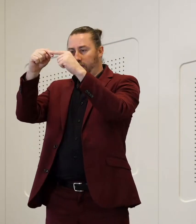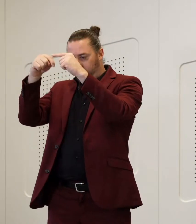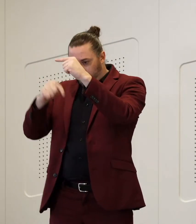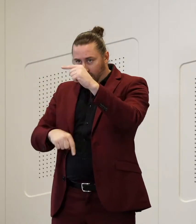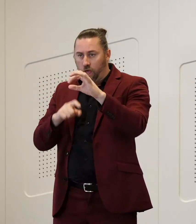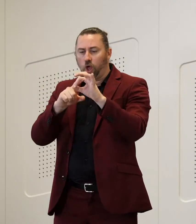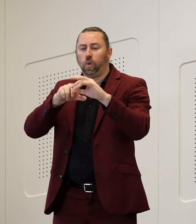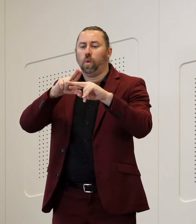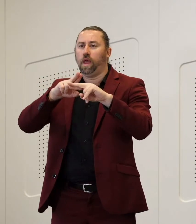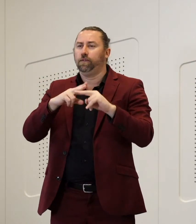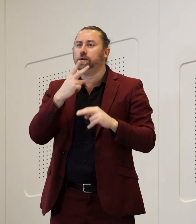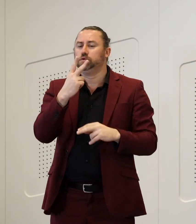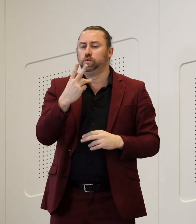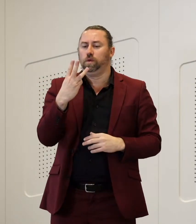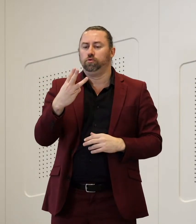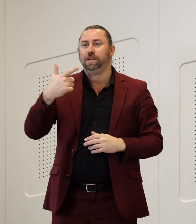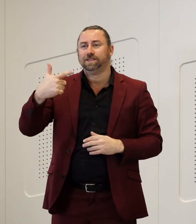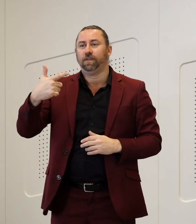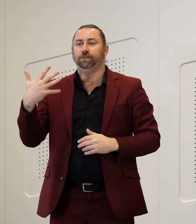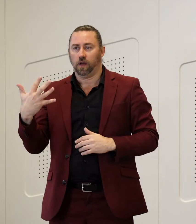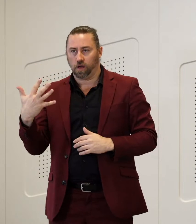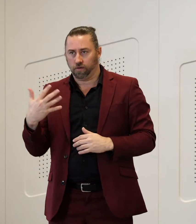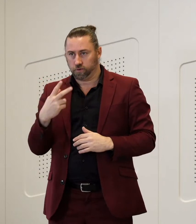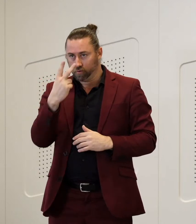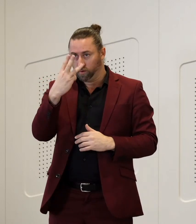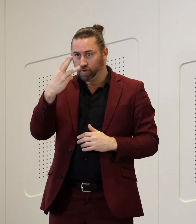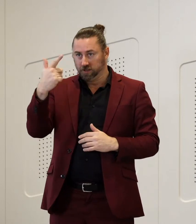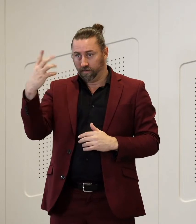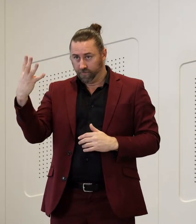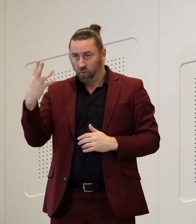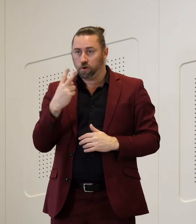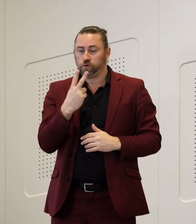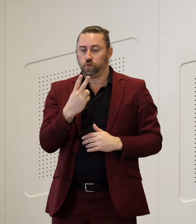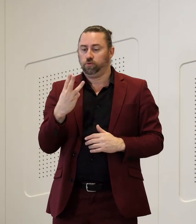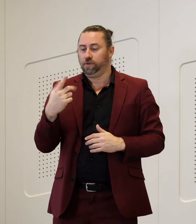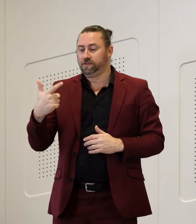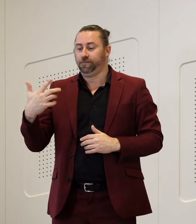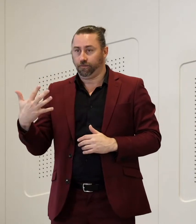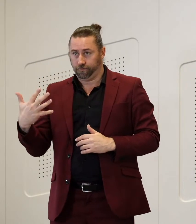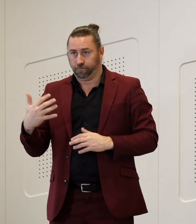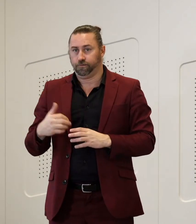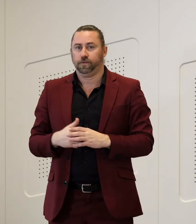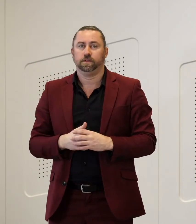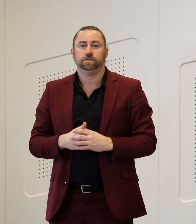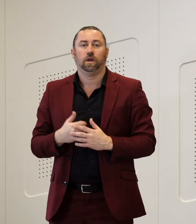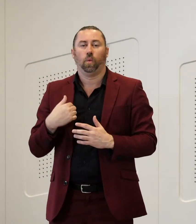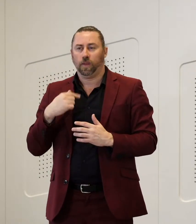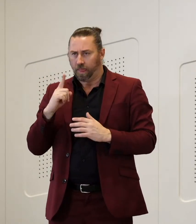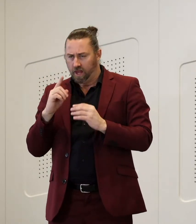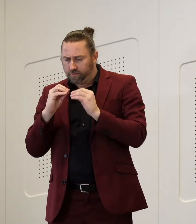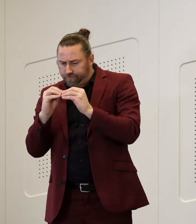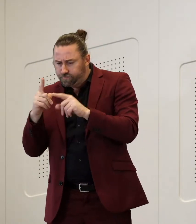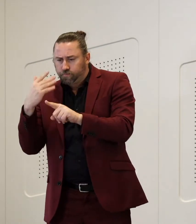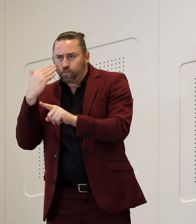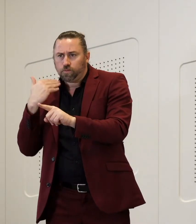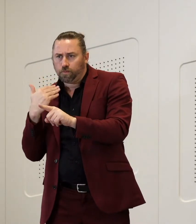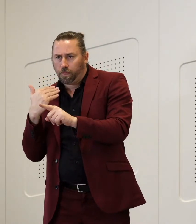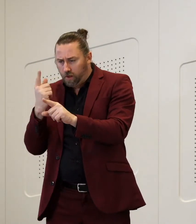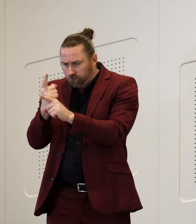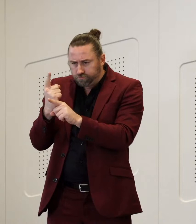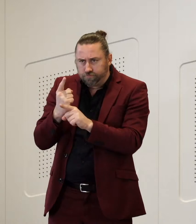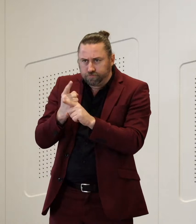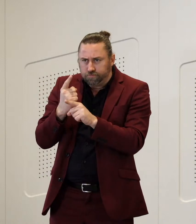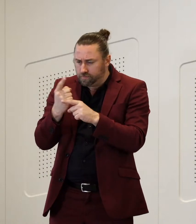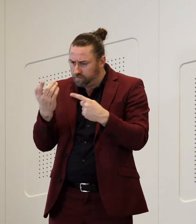Brisbane, Qantas flight 2375. Now, we're just working with her to look at where she was and what